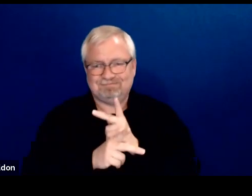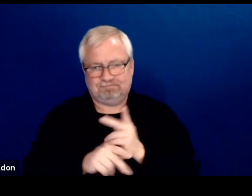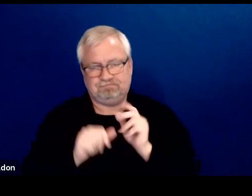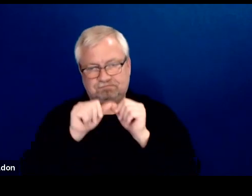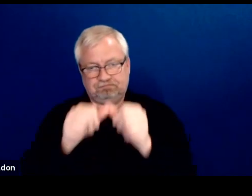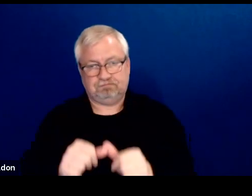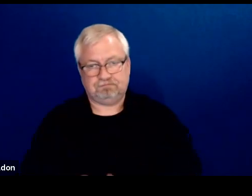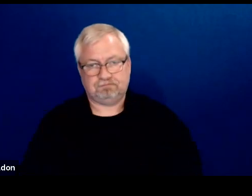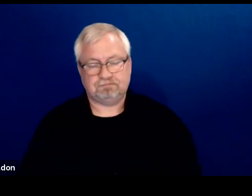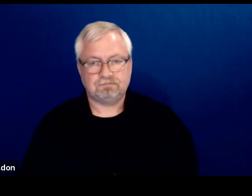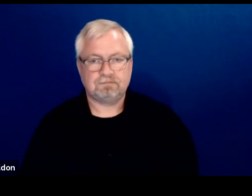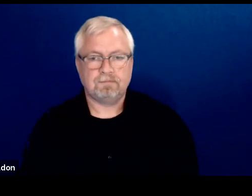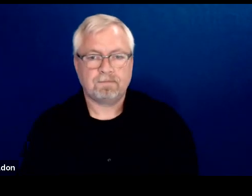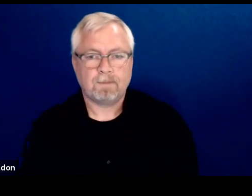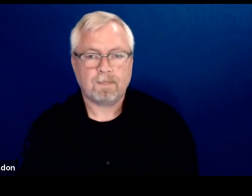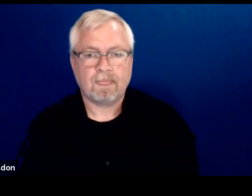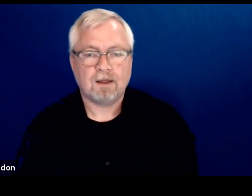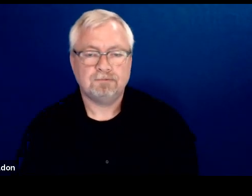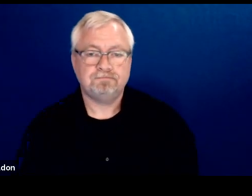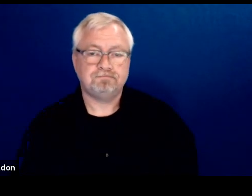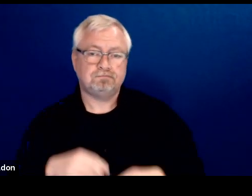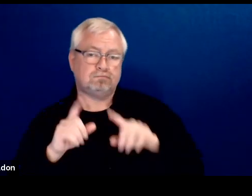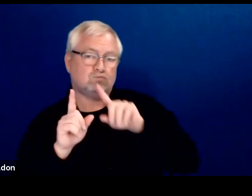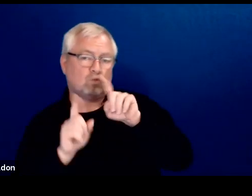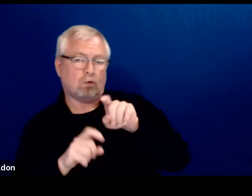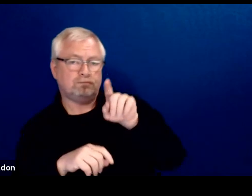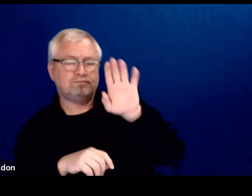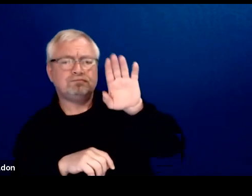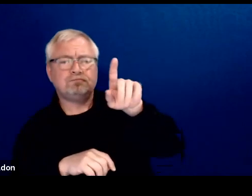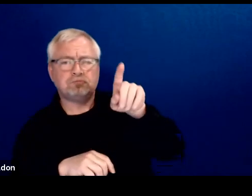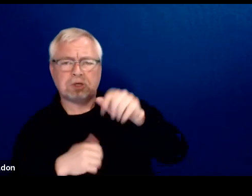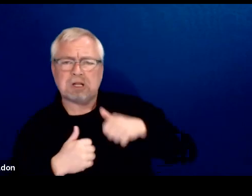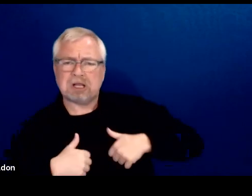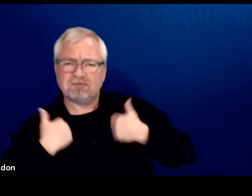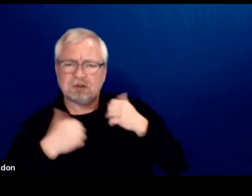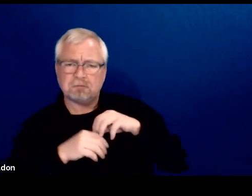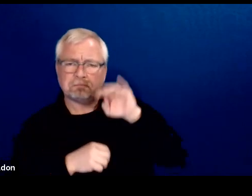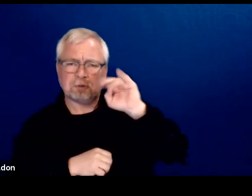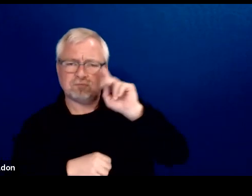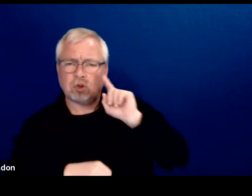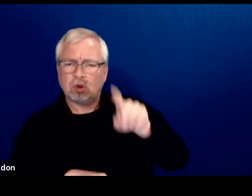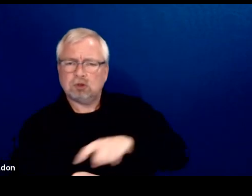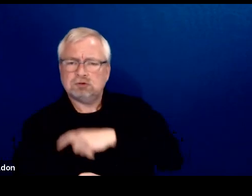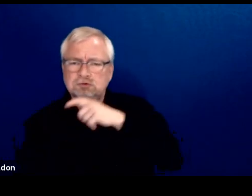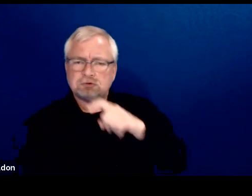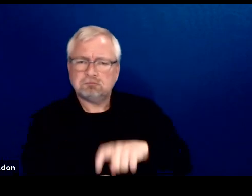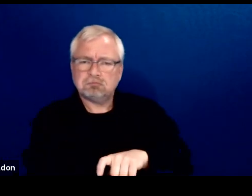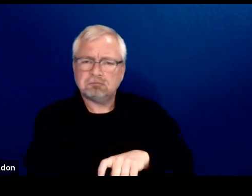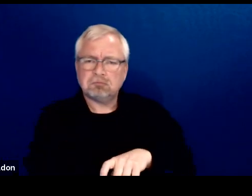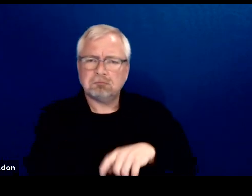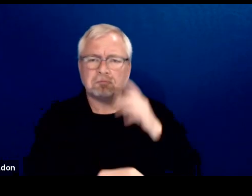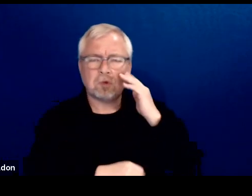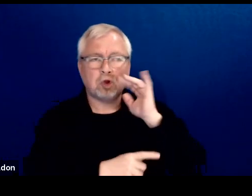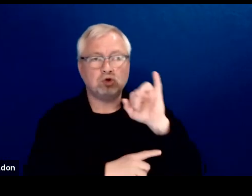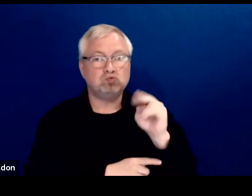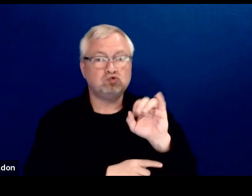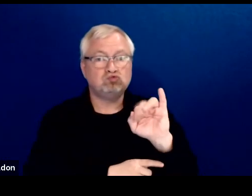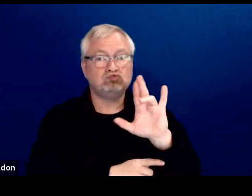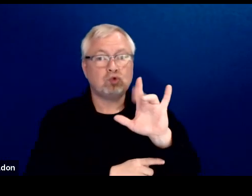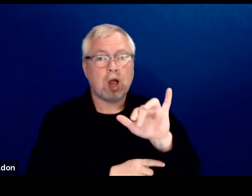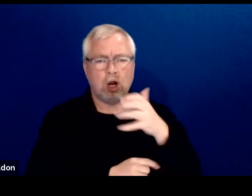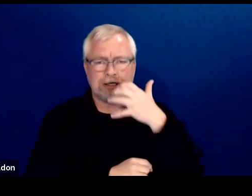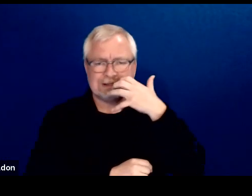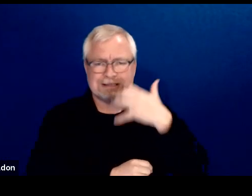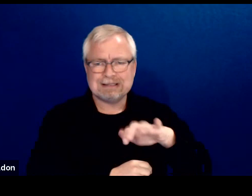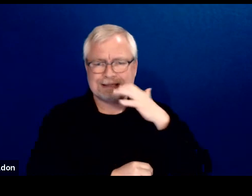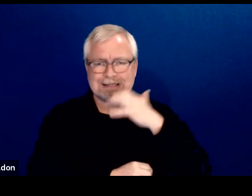a long time. You know that culture of going outdoors, gathering, June, July, that peak really times out at that time. Yeah, it's hard.